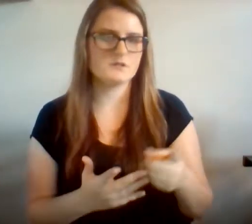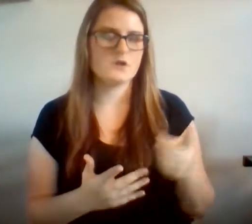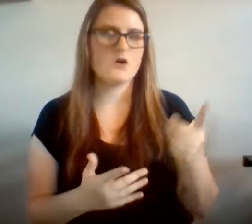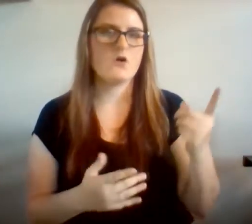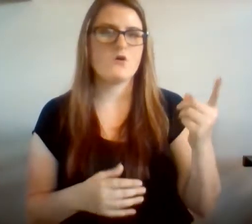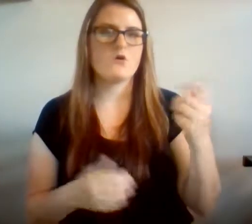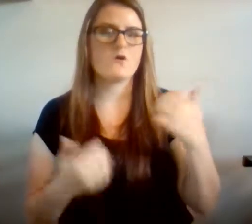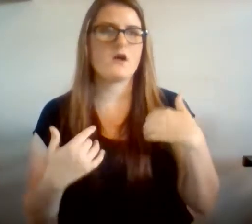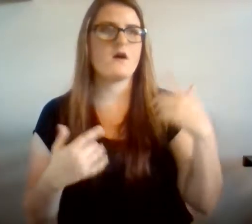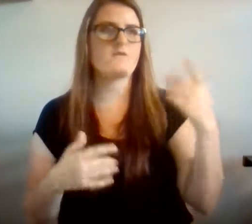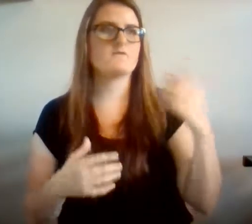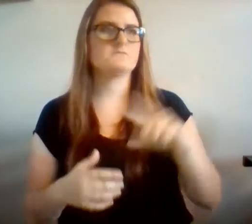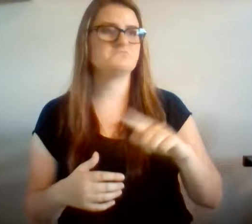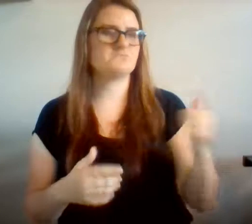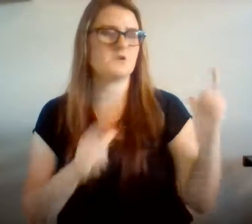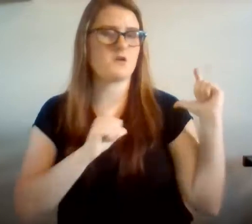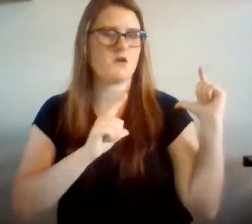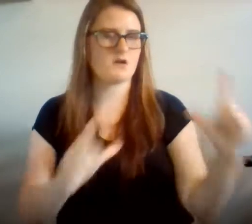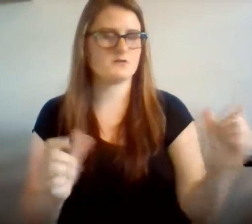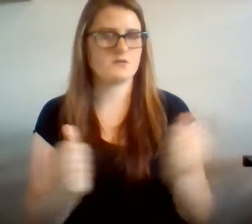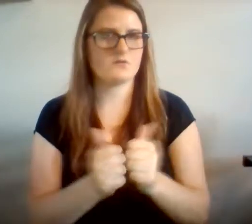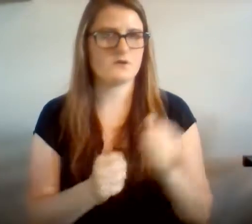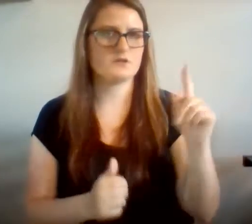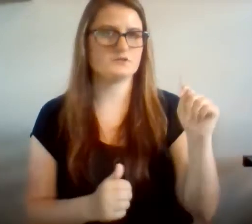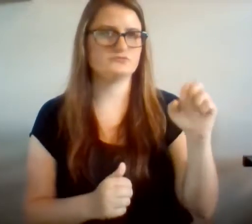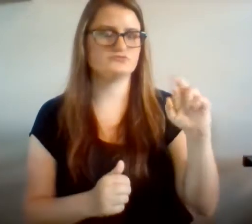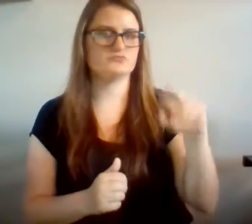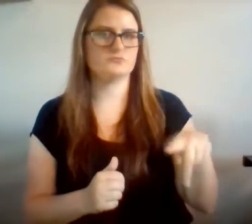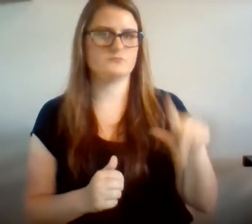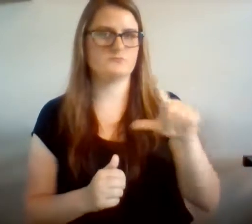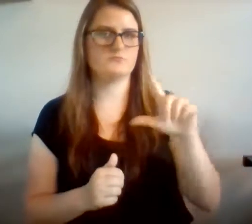him what books have most impacted his life and his ministry.